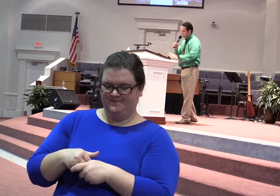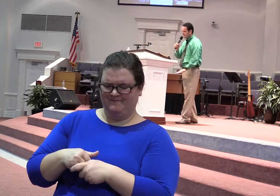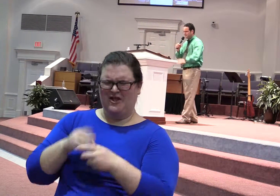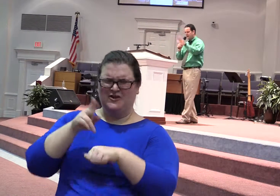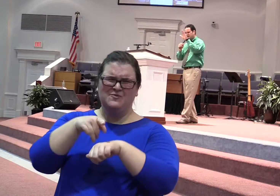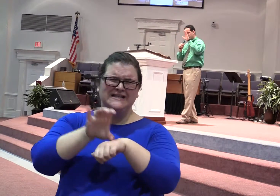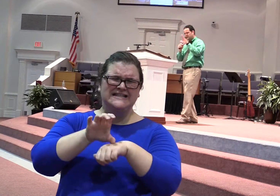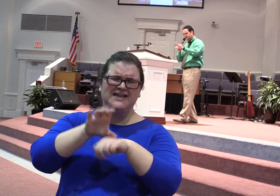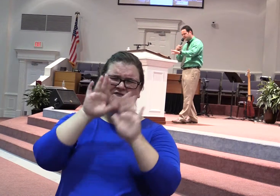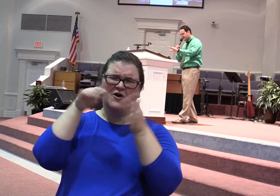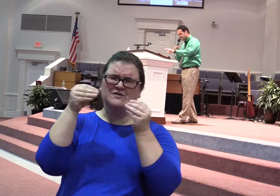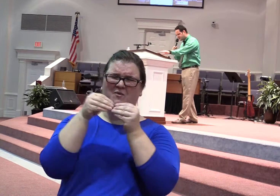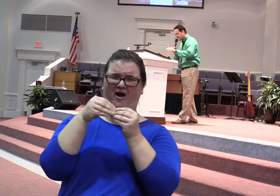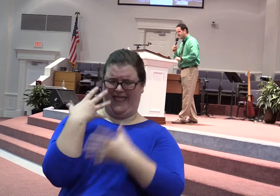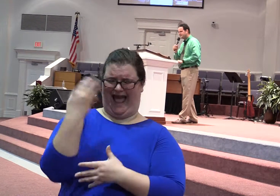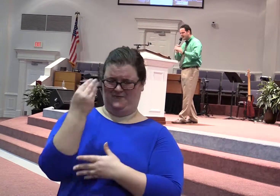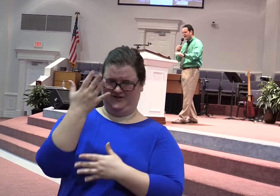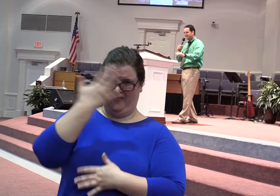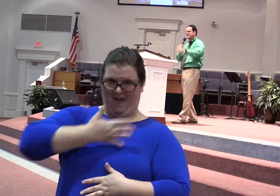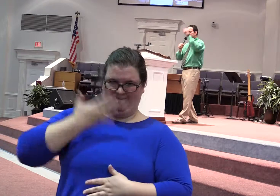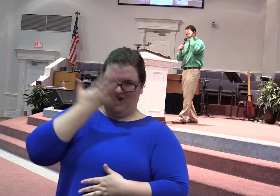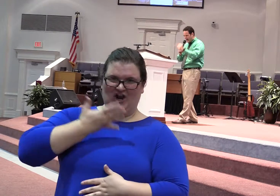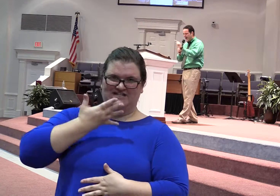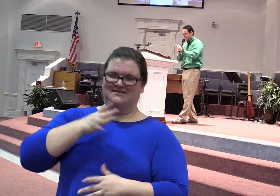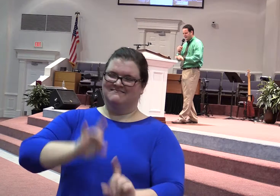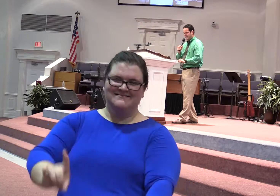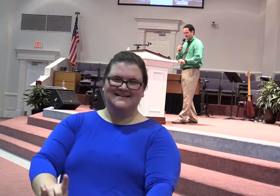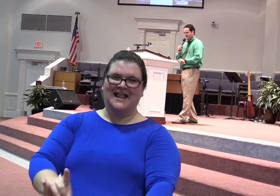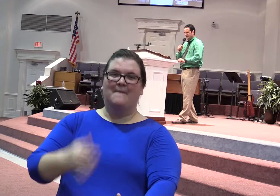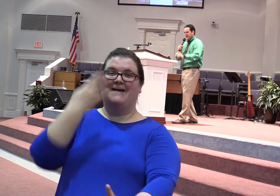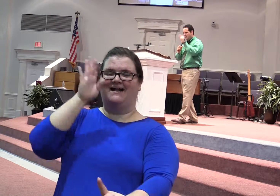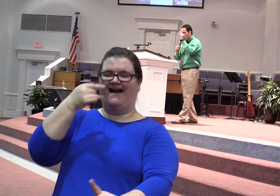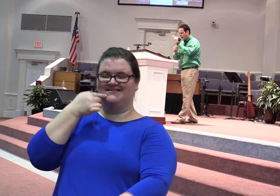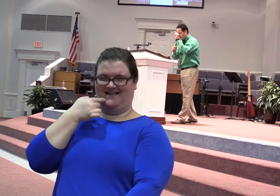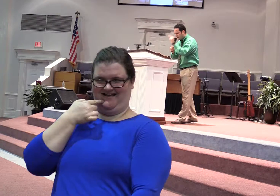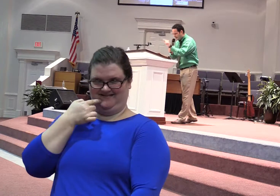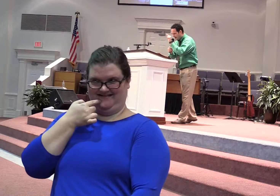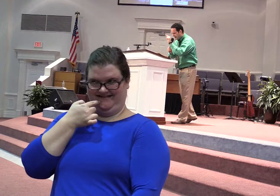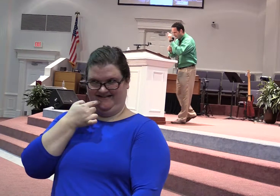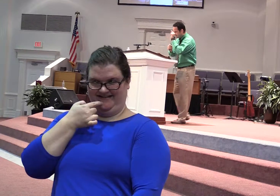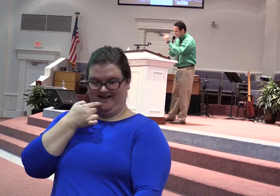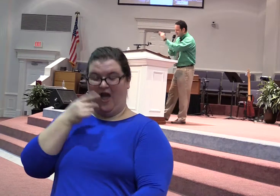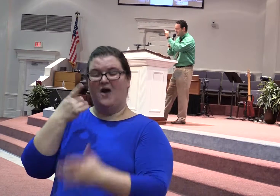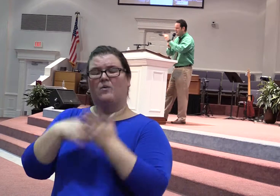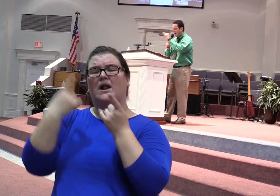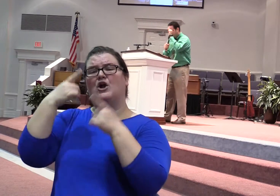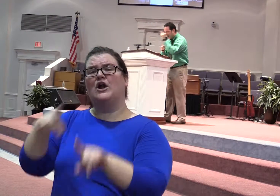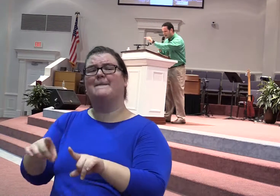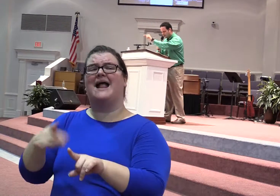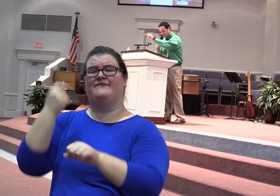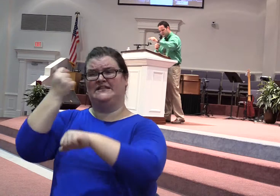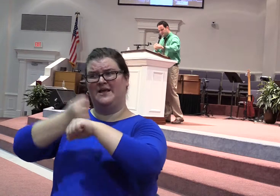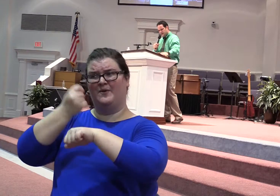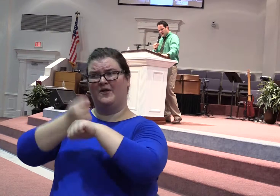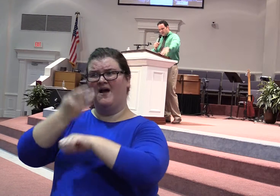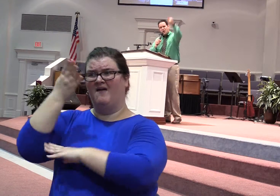tell you something. 2 Corinthians 6:16 says, God said, and what agreement hath the temple of God with